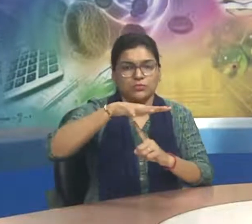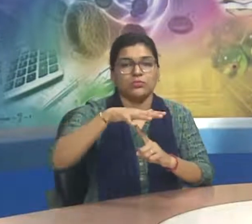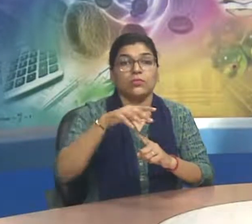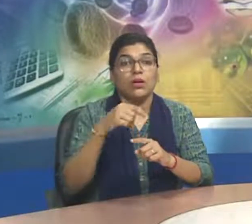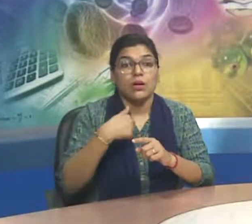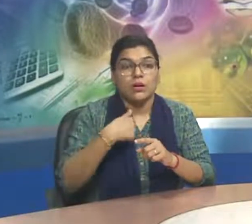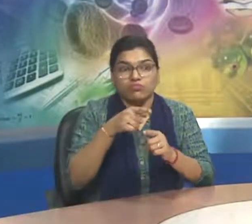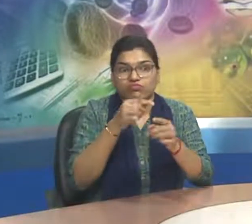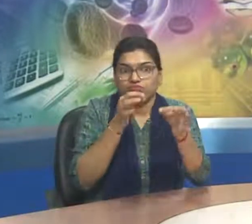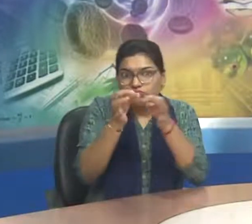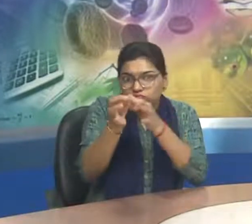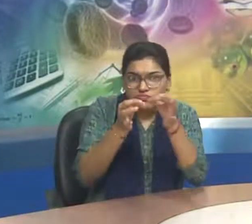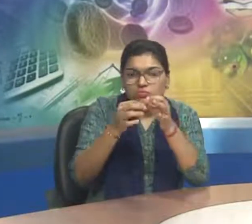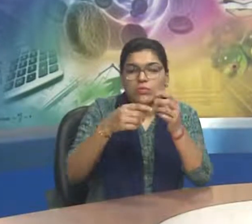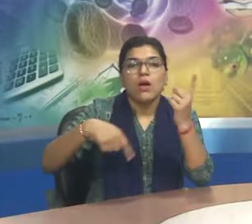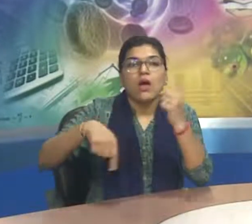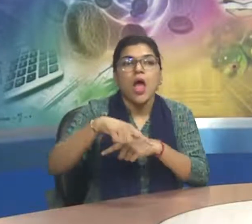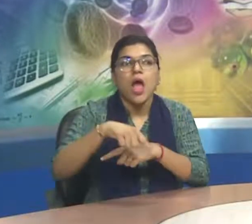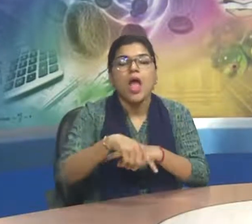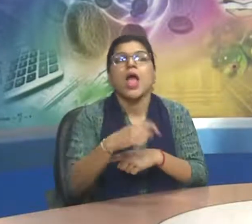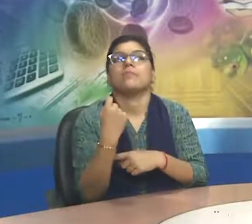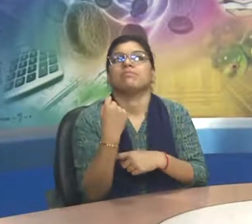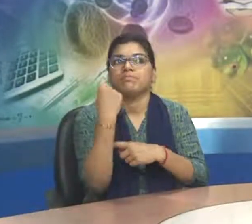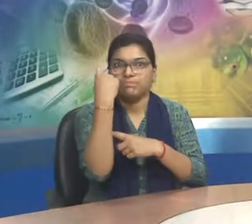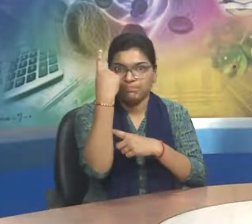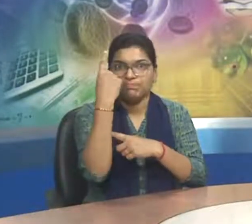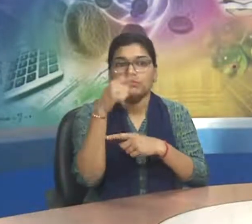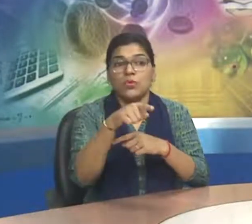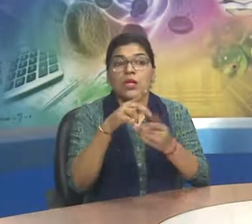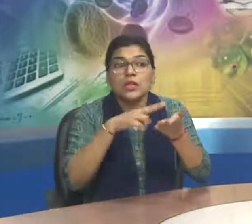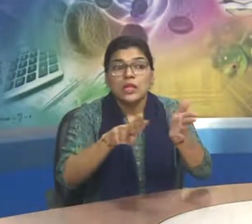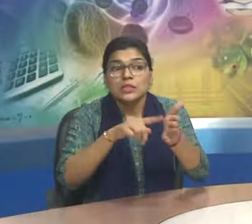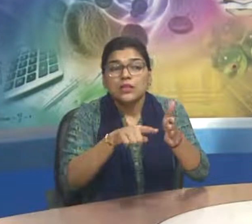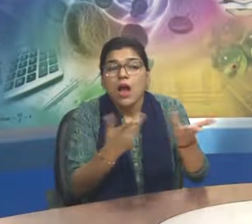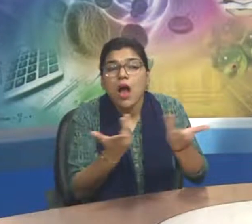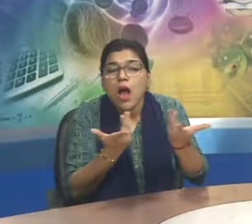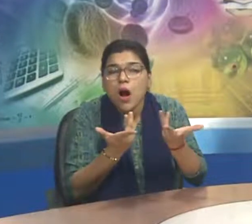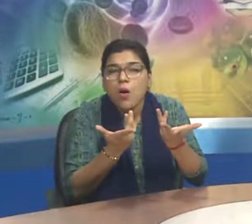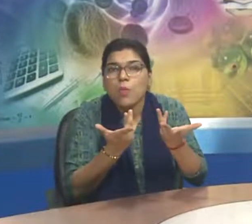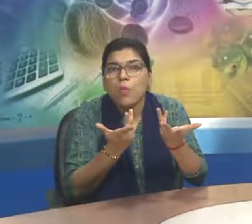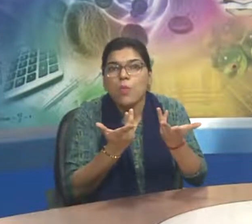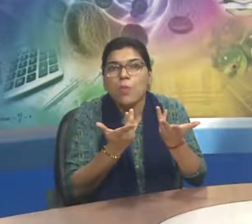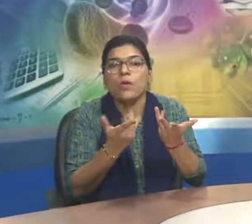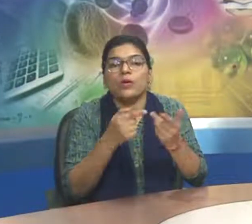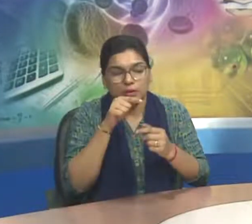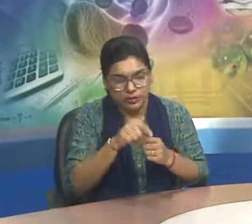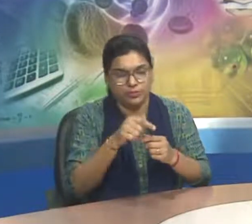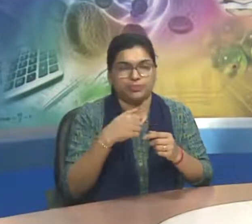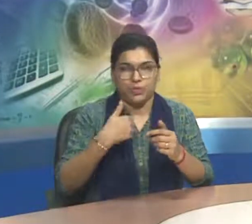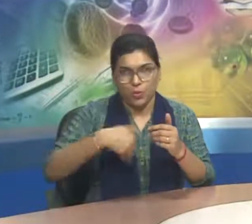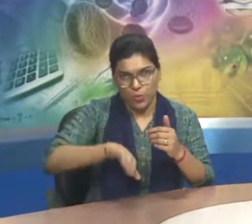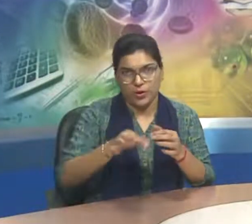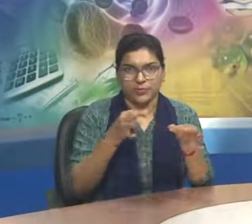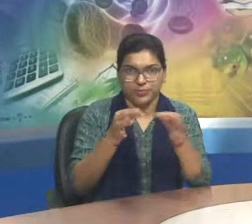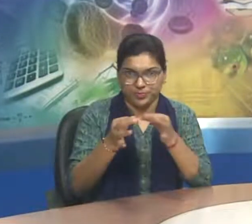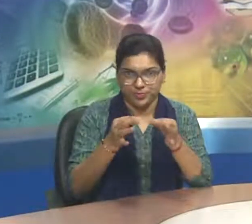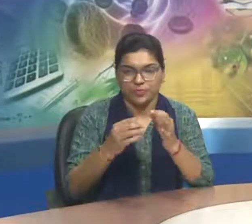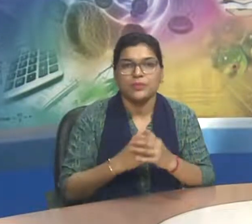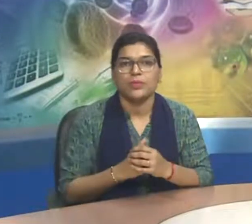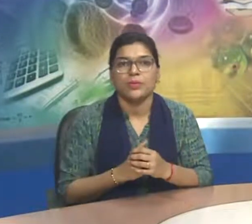We call them as environment. I will explain all those resources and you will be